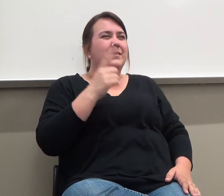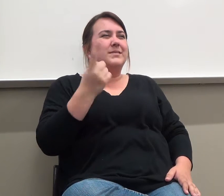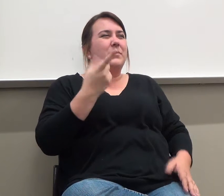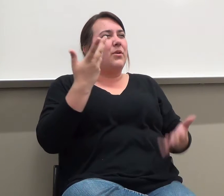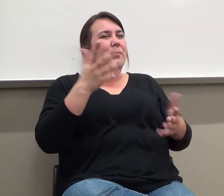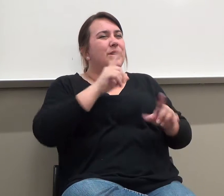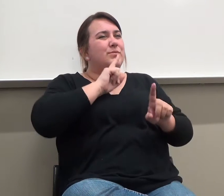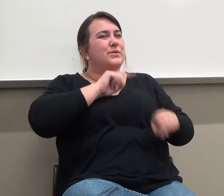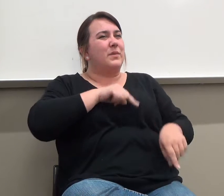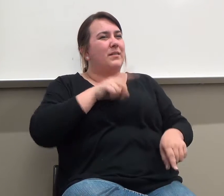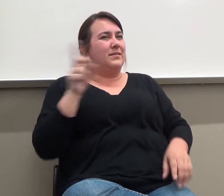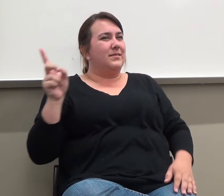Somebody answered that.